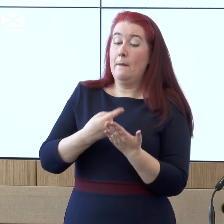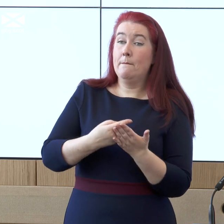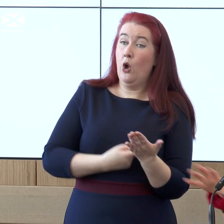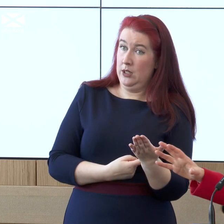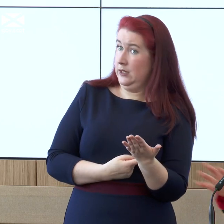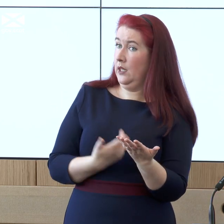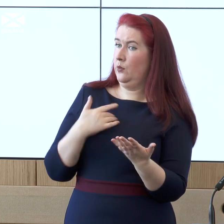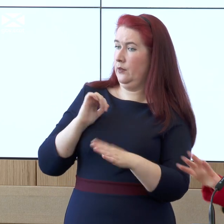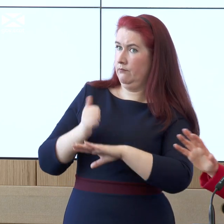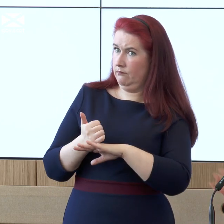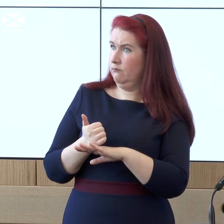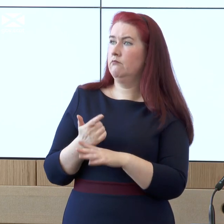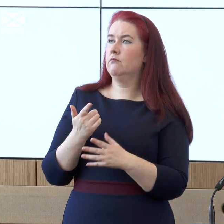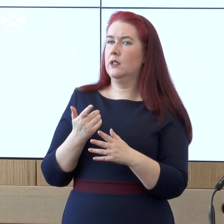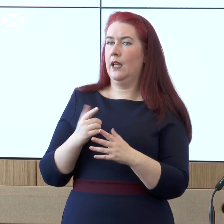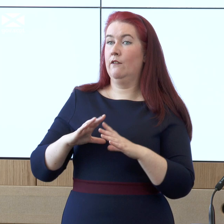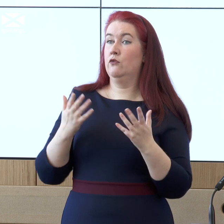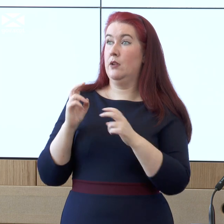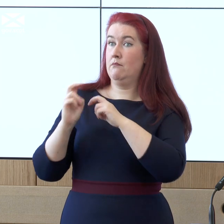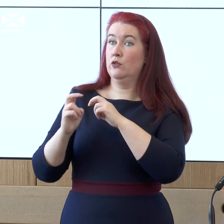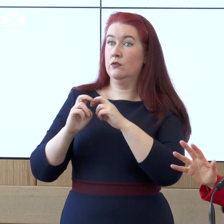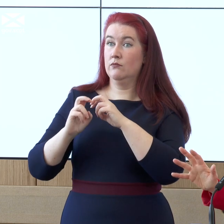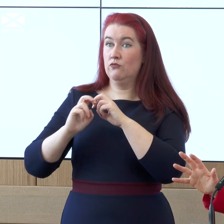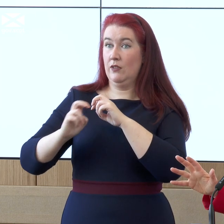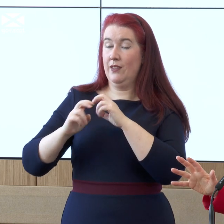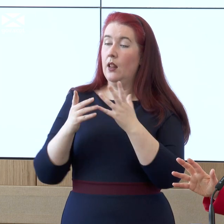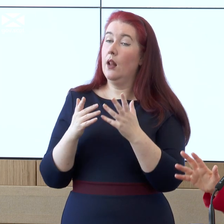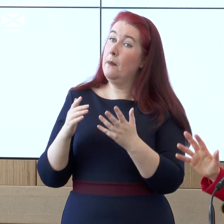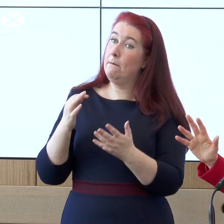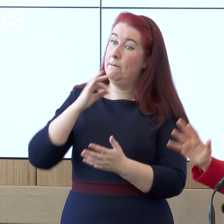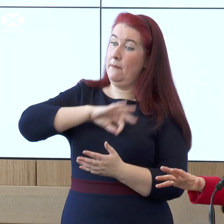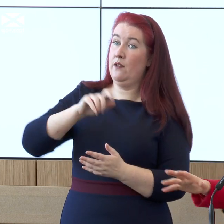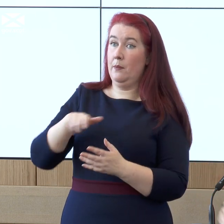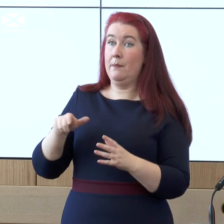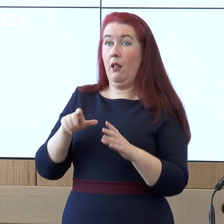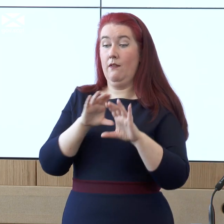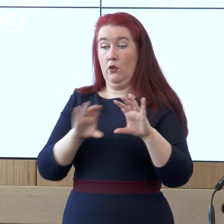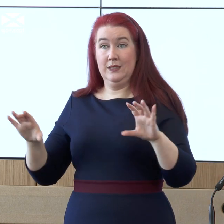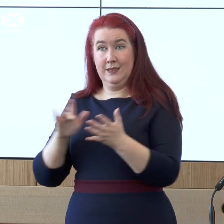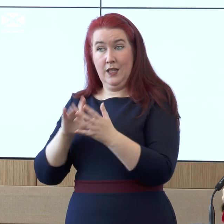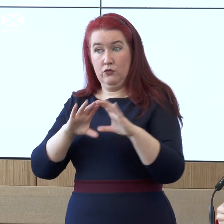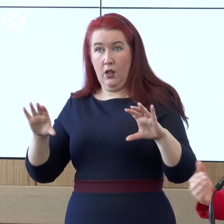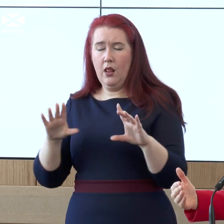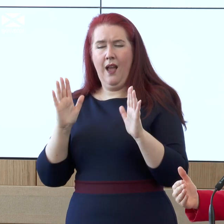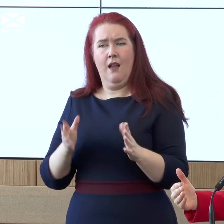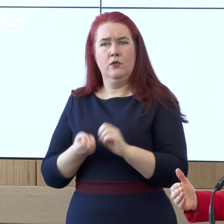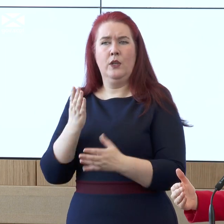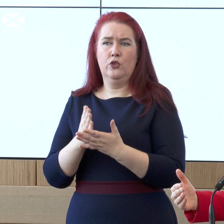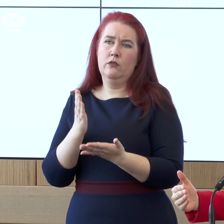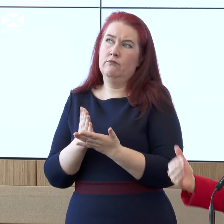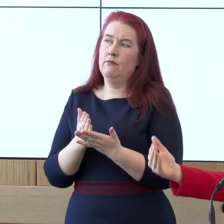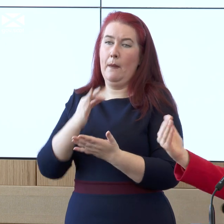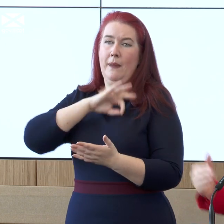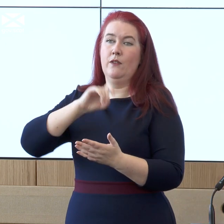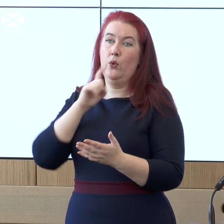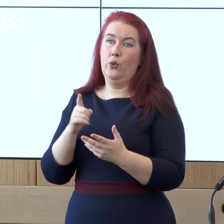introduce, which obviously benefit people across the central belt of our country, also benefit people living in the more remote parts of our